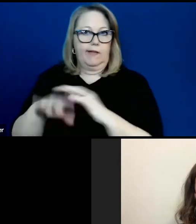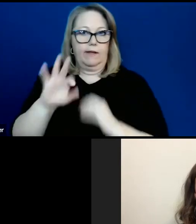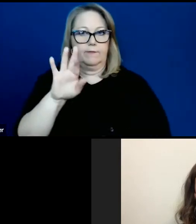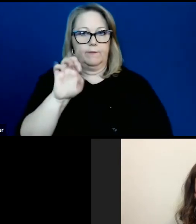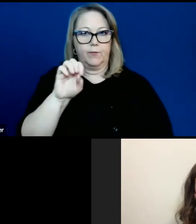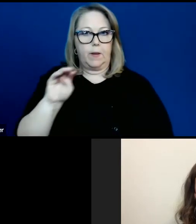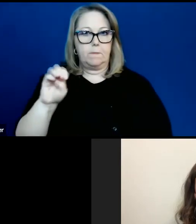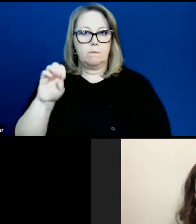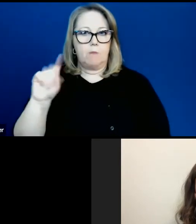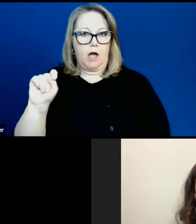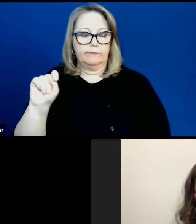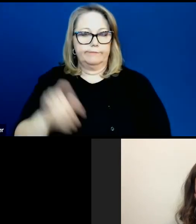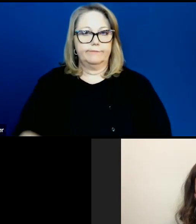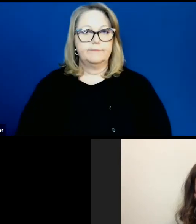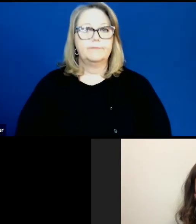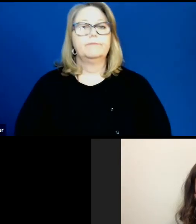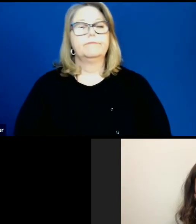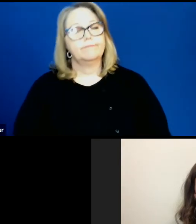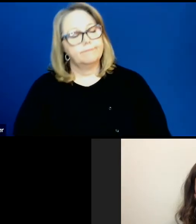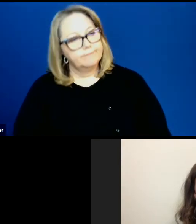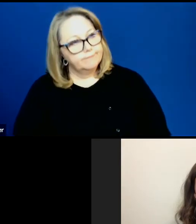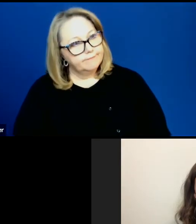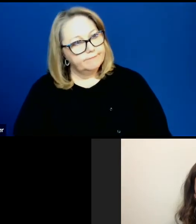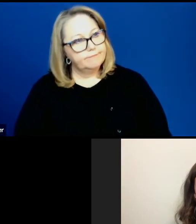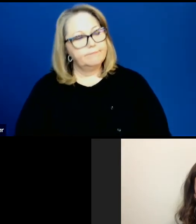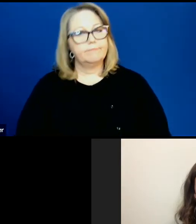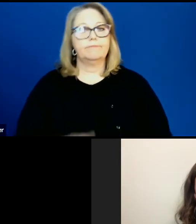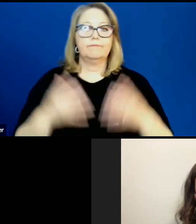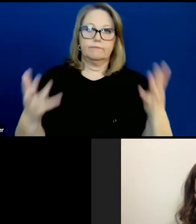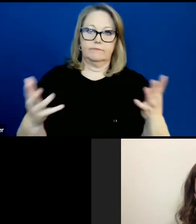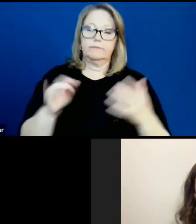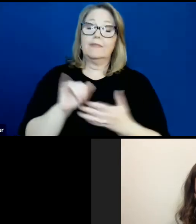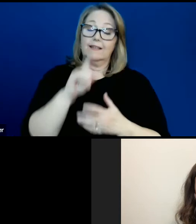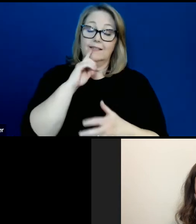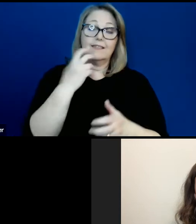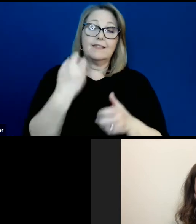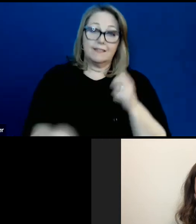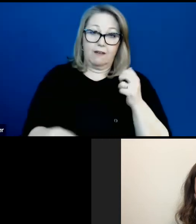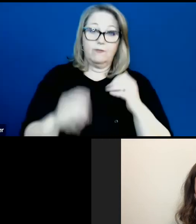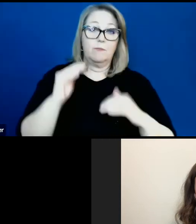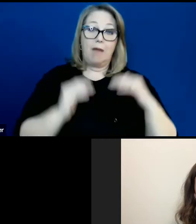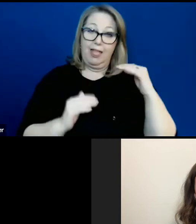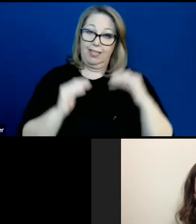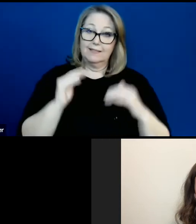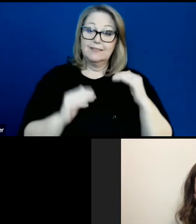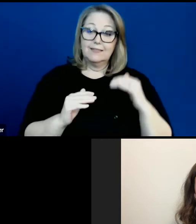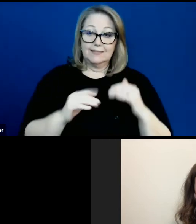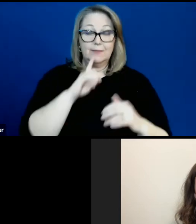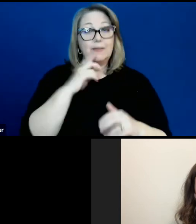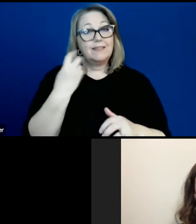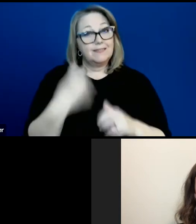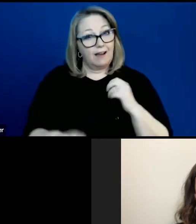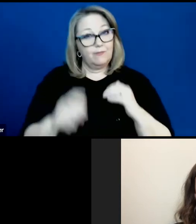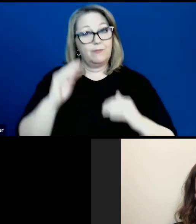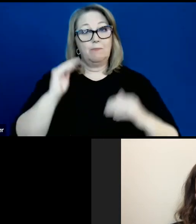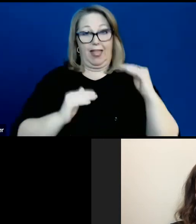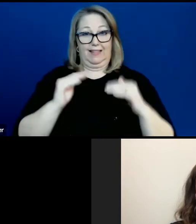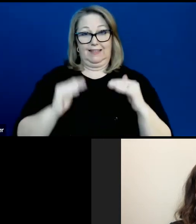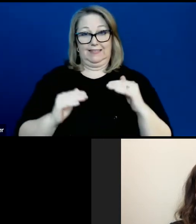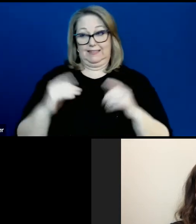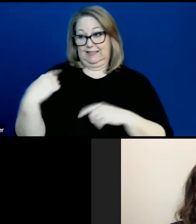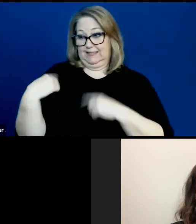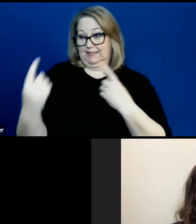I've not pulled any punches with anybody. This is a tough balancing act. It's been a tough balancing act since June when we started